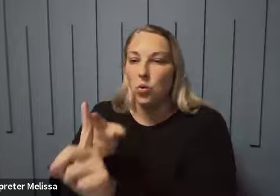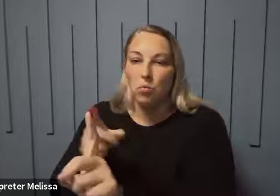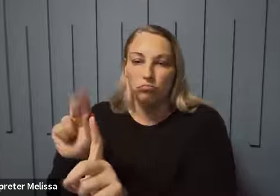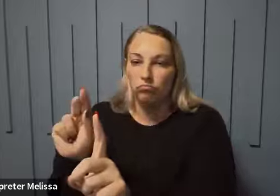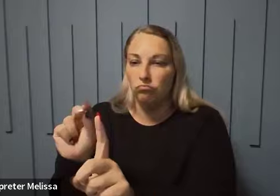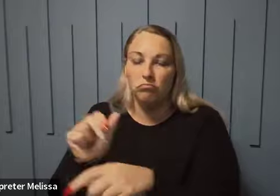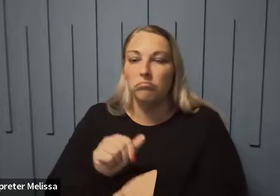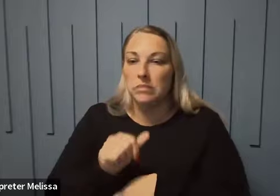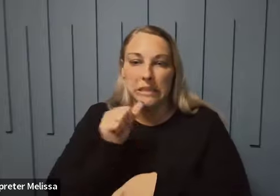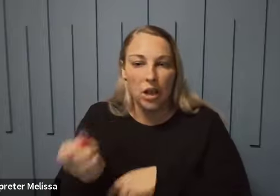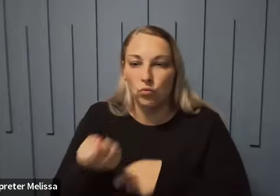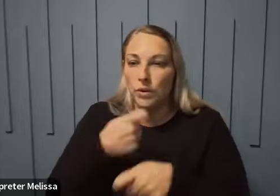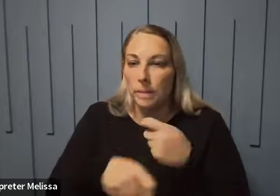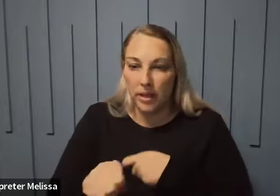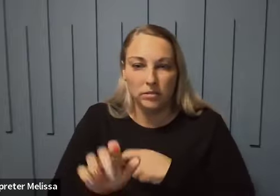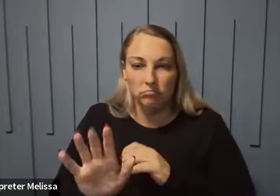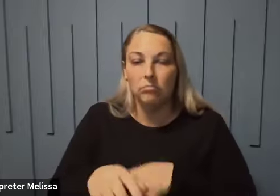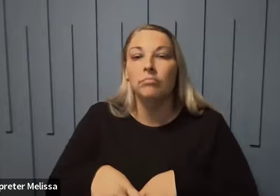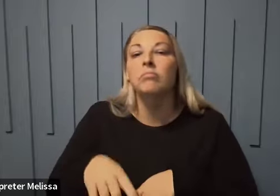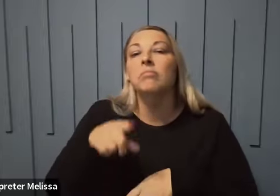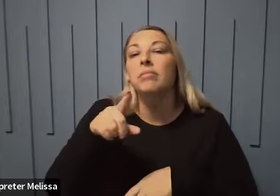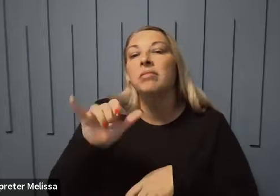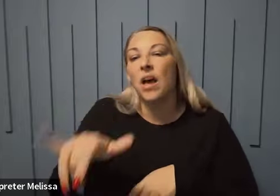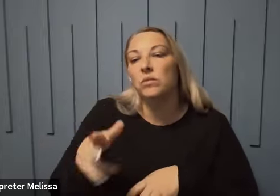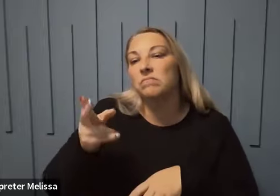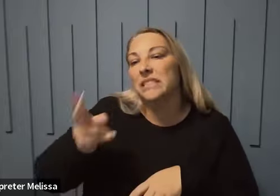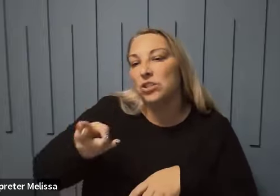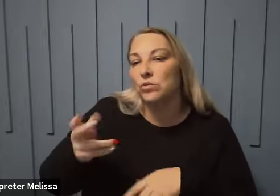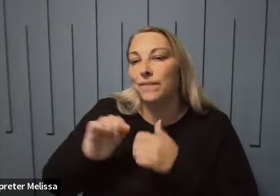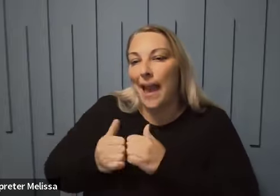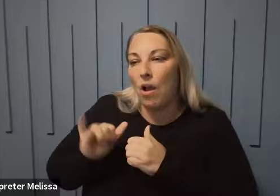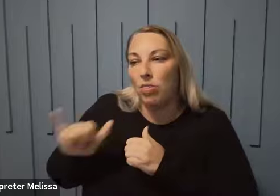to wanting to develop the system of cute American English.